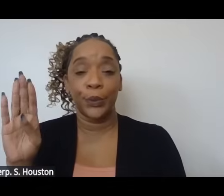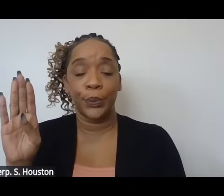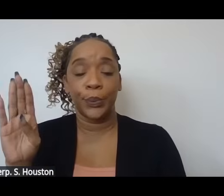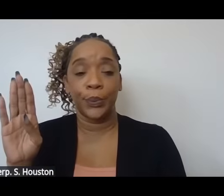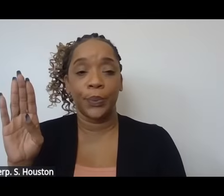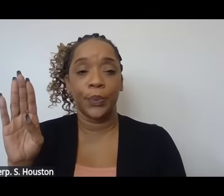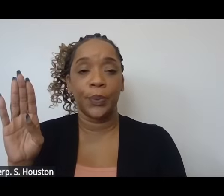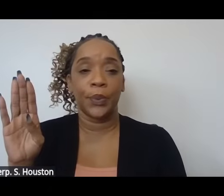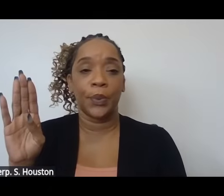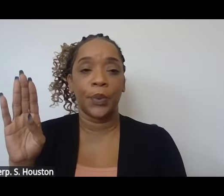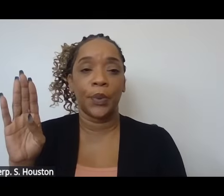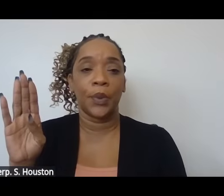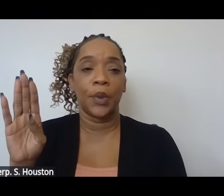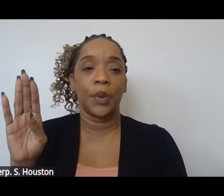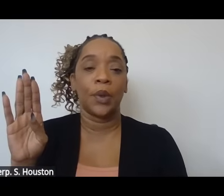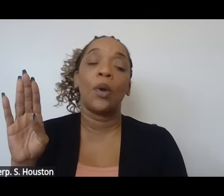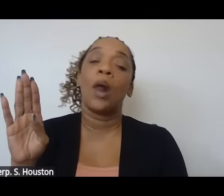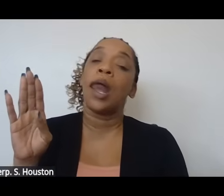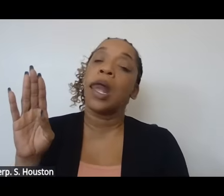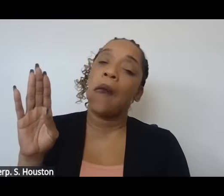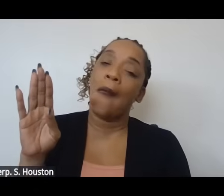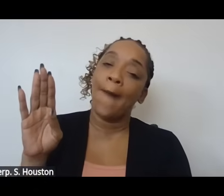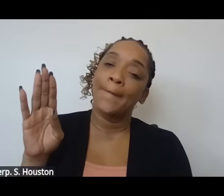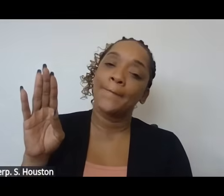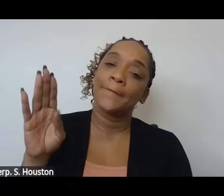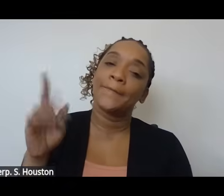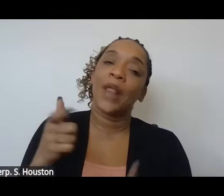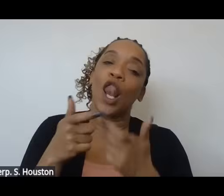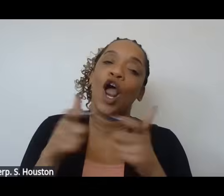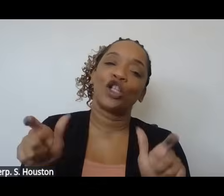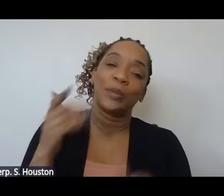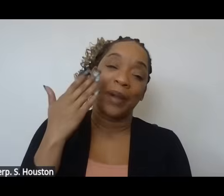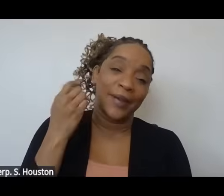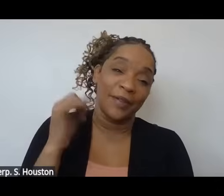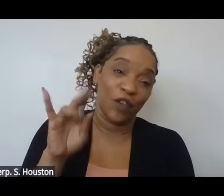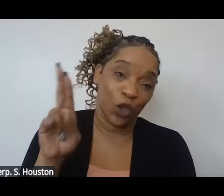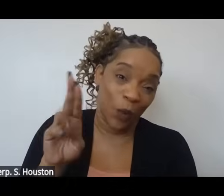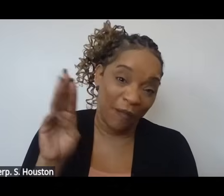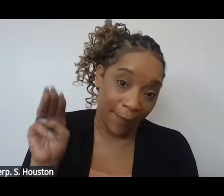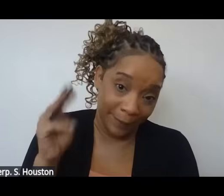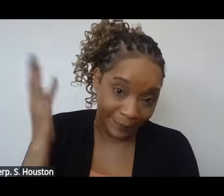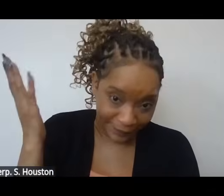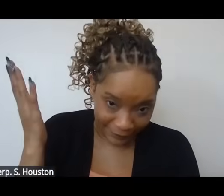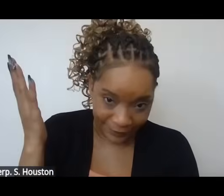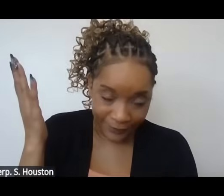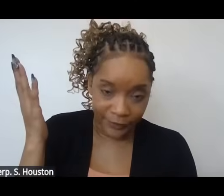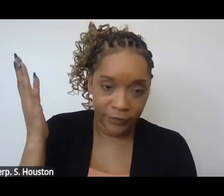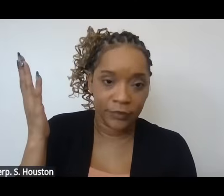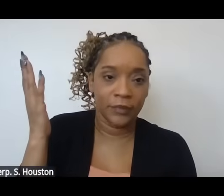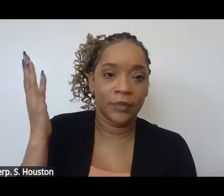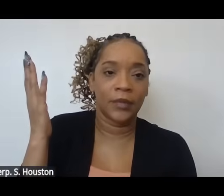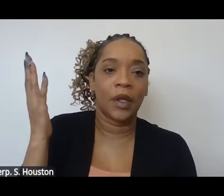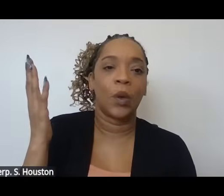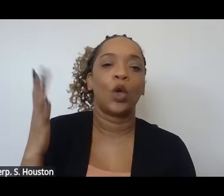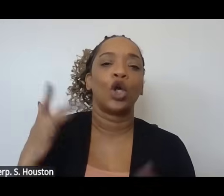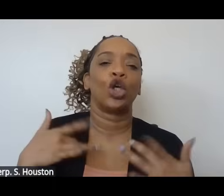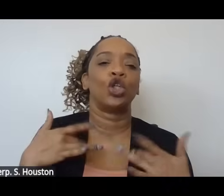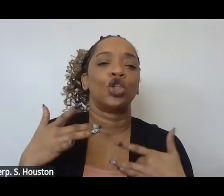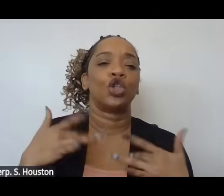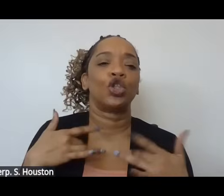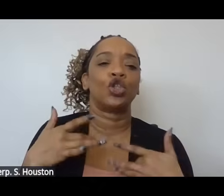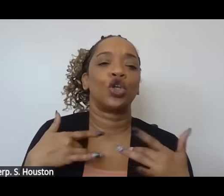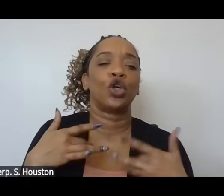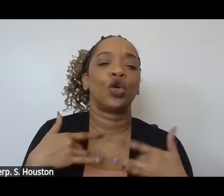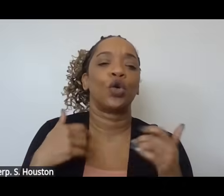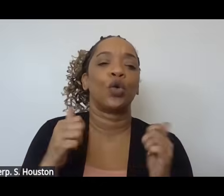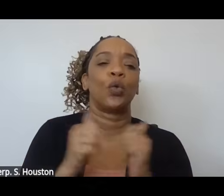was largely because of the University of Michigan. There was concern where